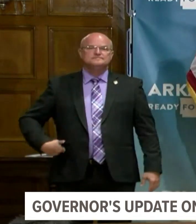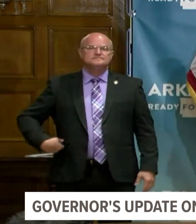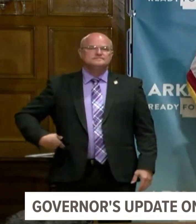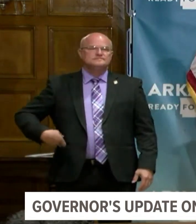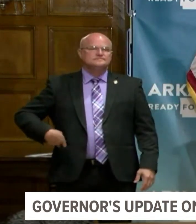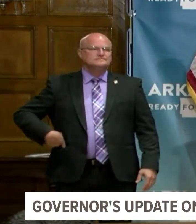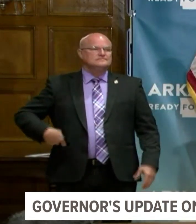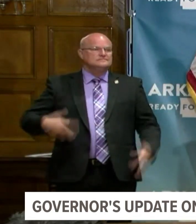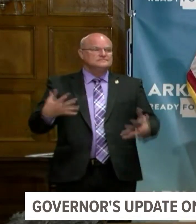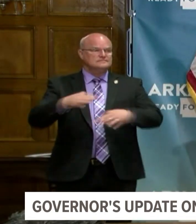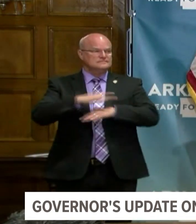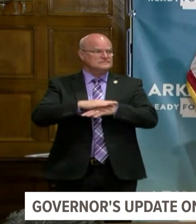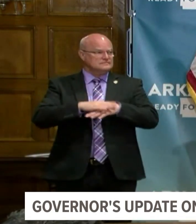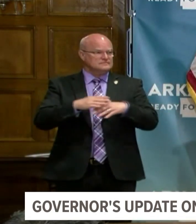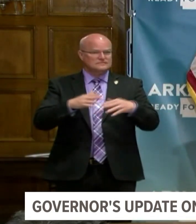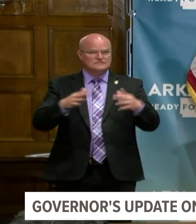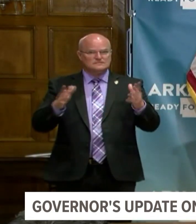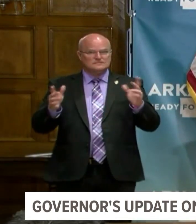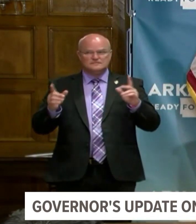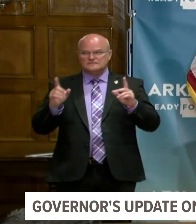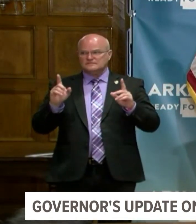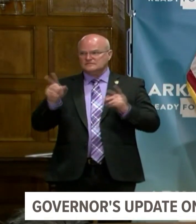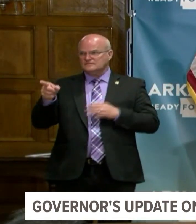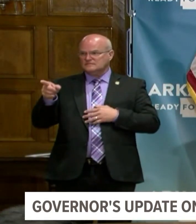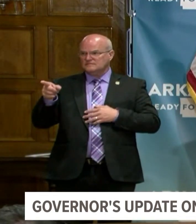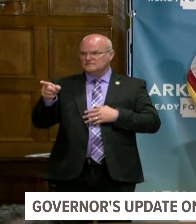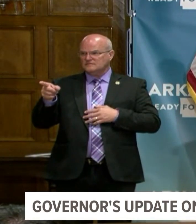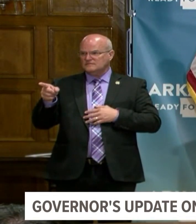right, back to the table here. Yes, ma'am.